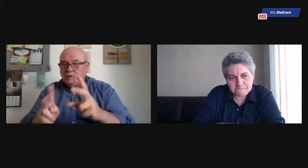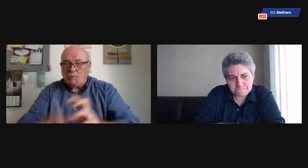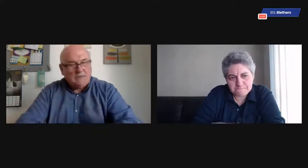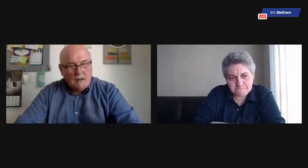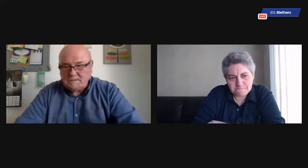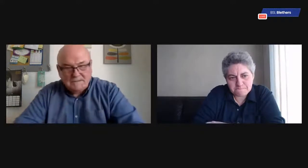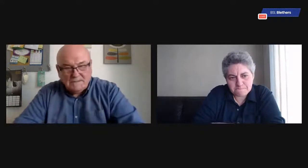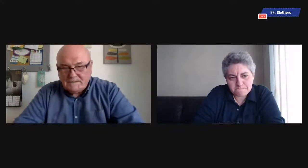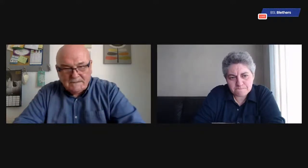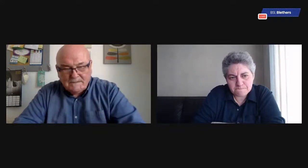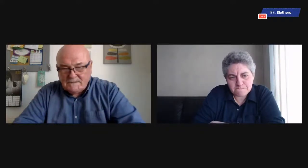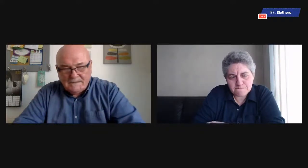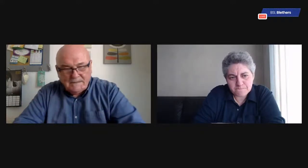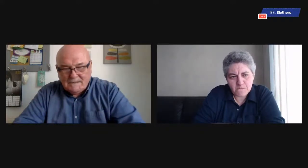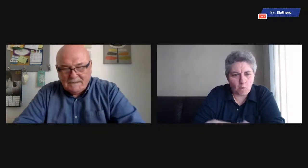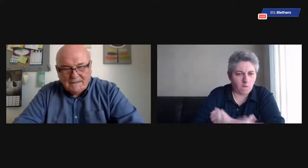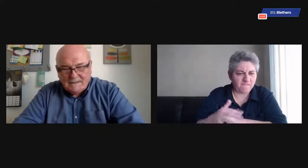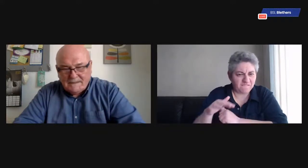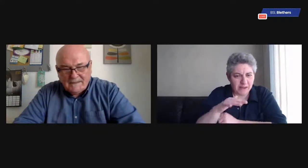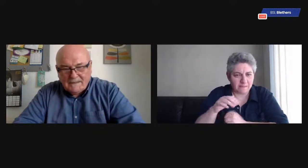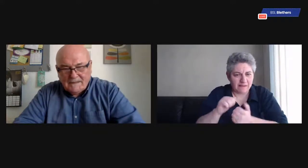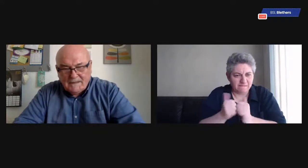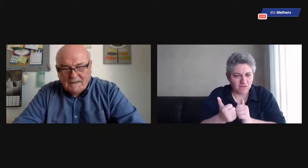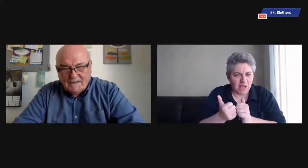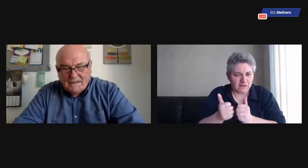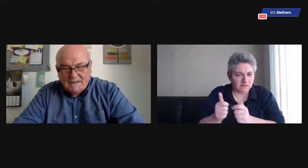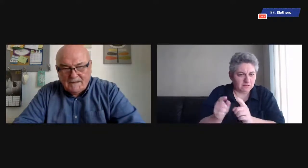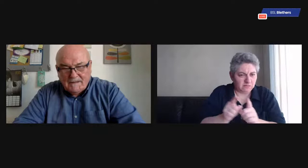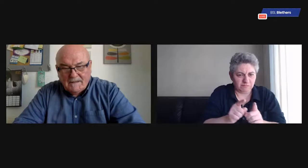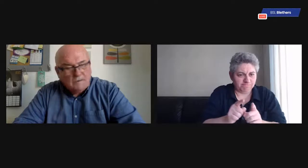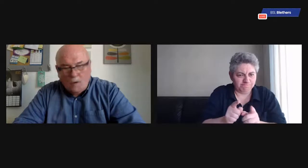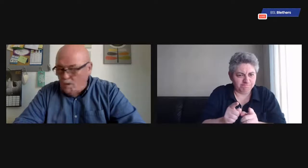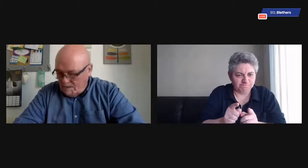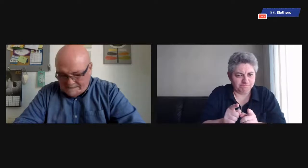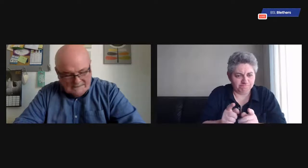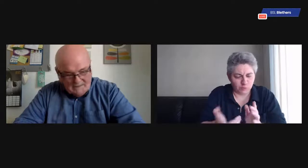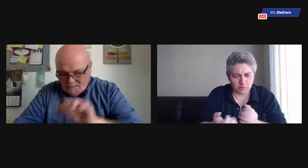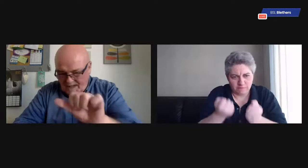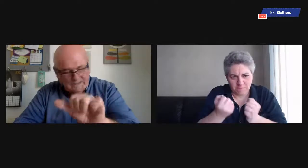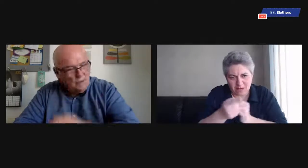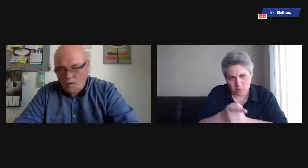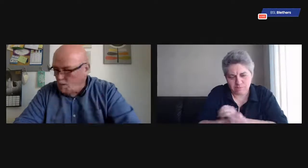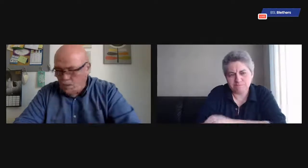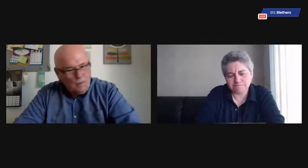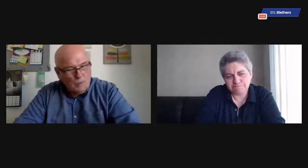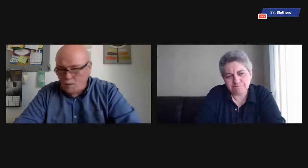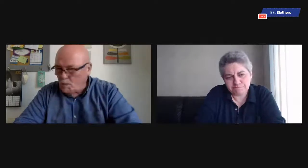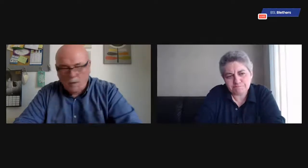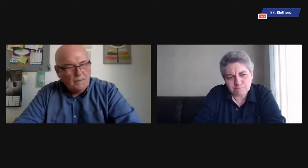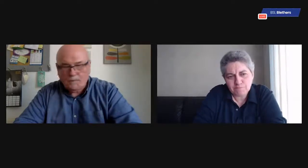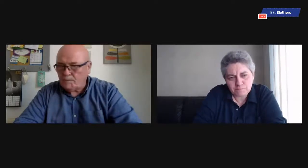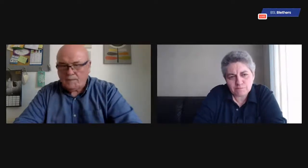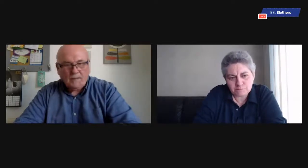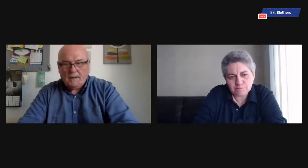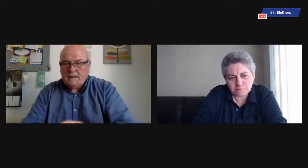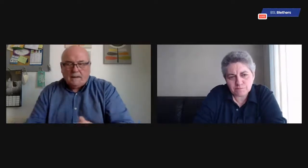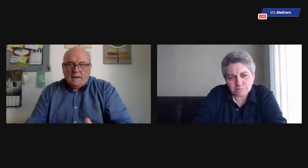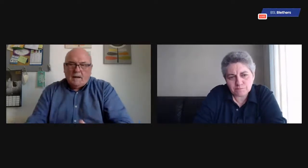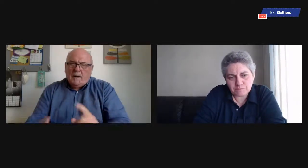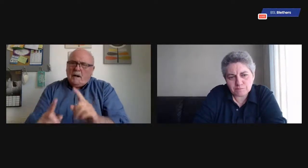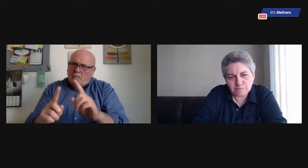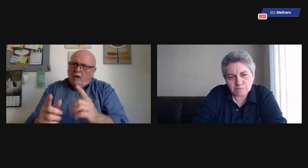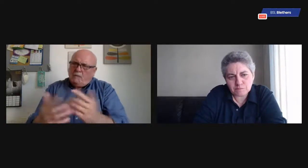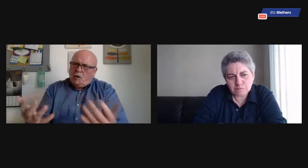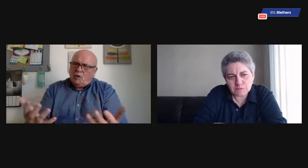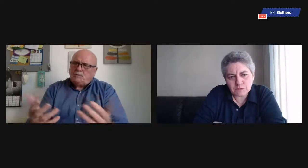said, from the whole of the journey. The interpreters aren't. So having family and friends around, it won't happen. I'll be